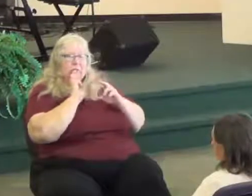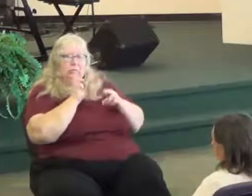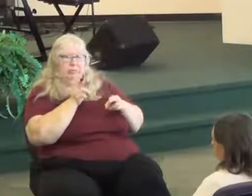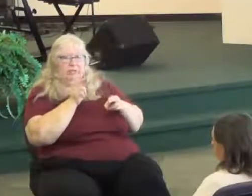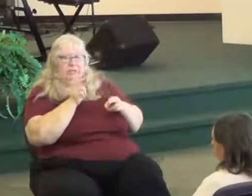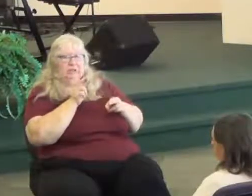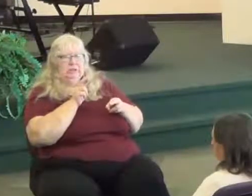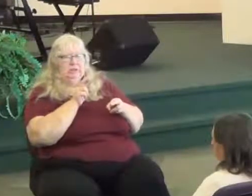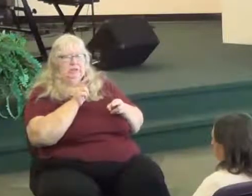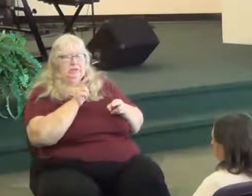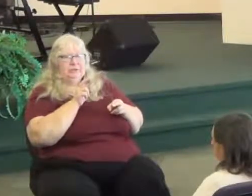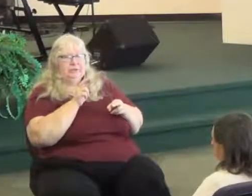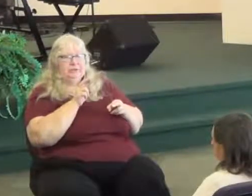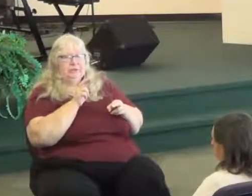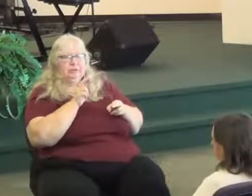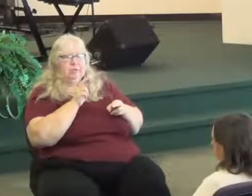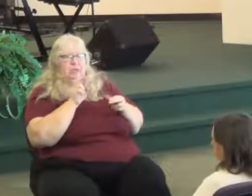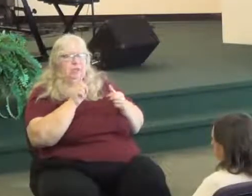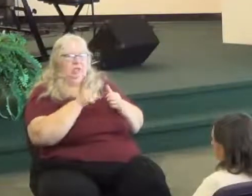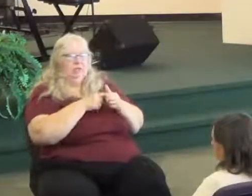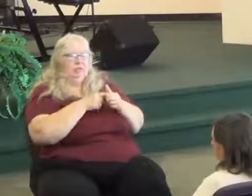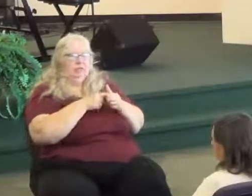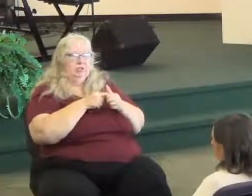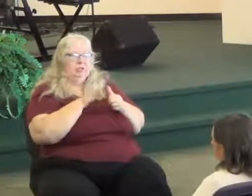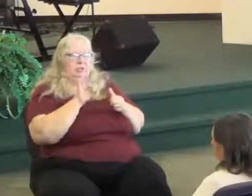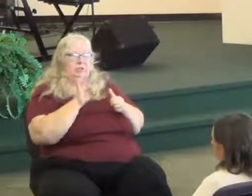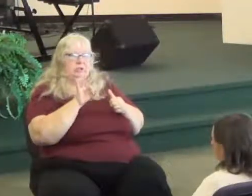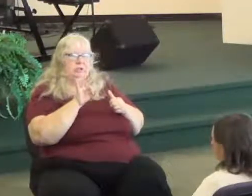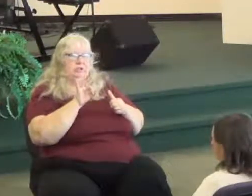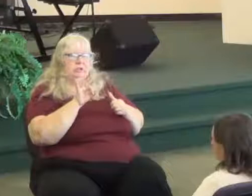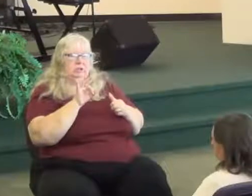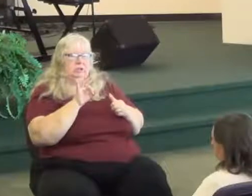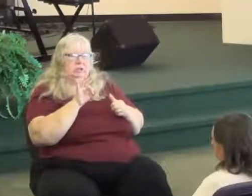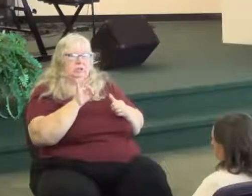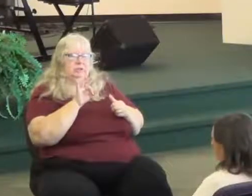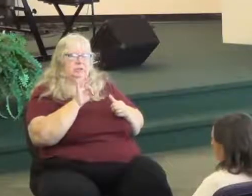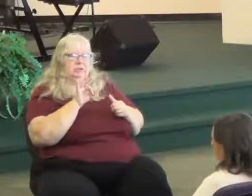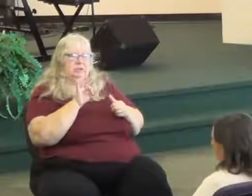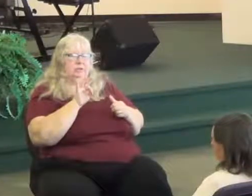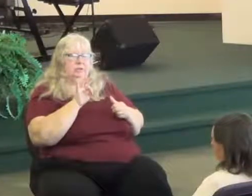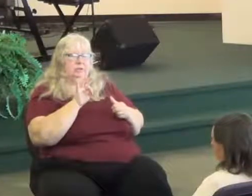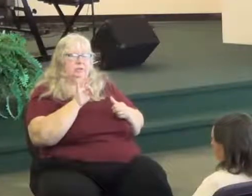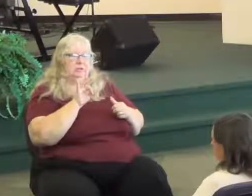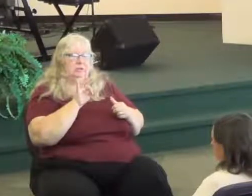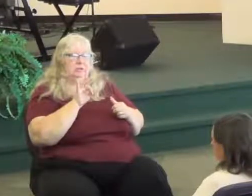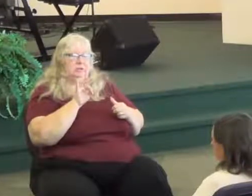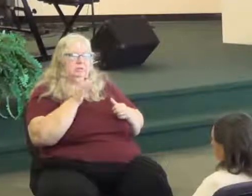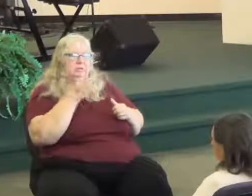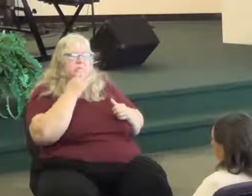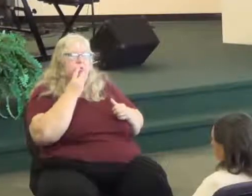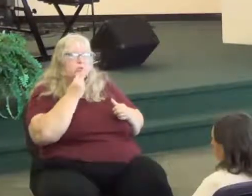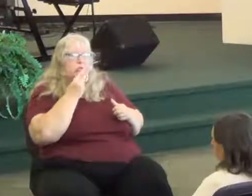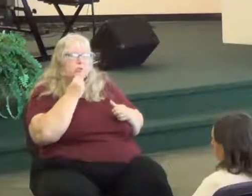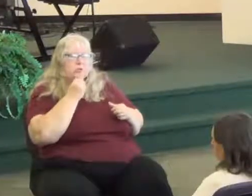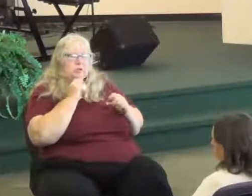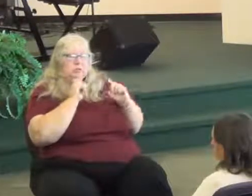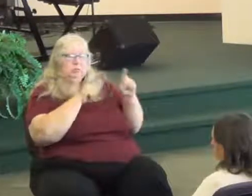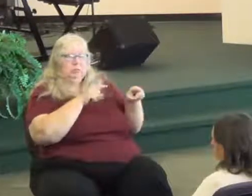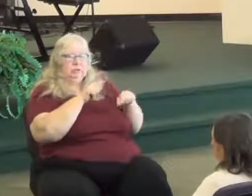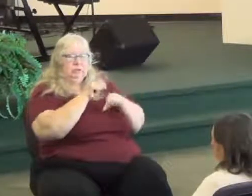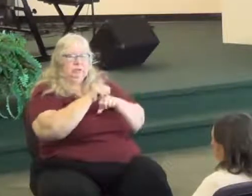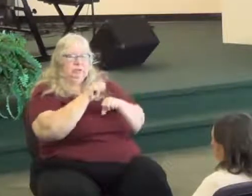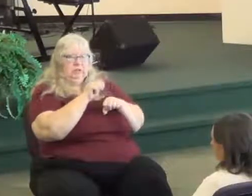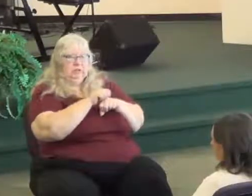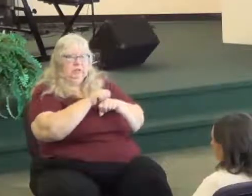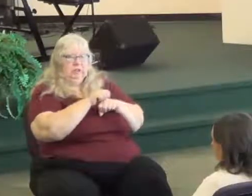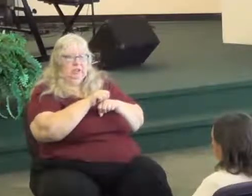Okay? We're going to deal with the first 9. We're going to assume that they're Jewish, because the one that came back was a Samaritan, and the other 9 go back to the temple.